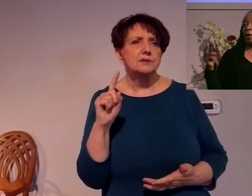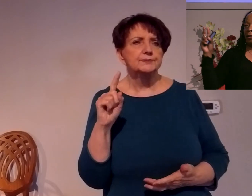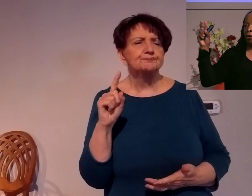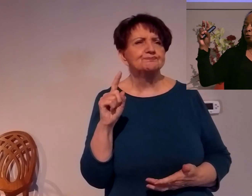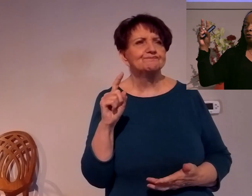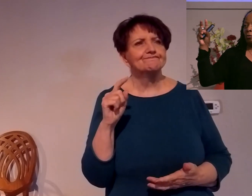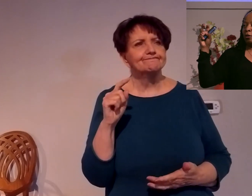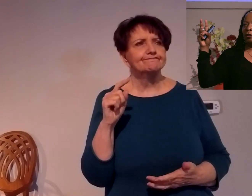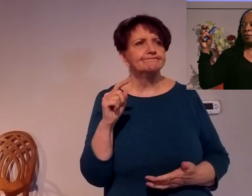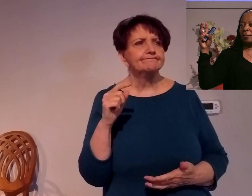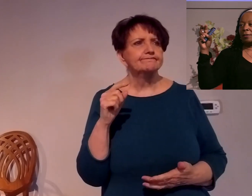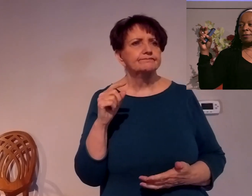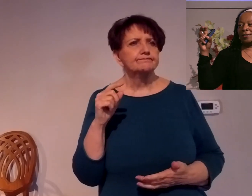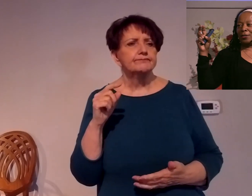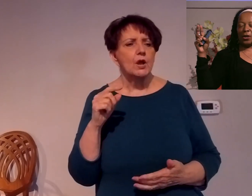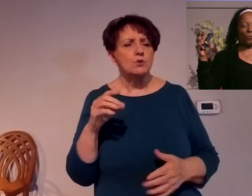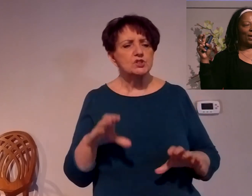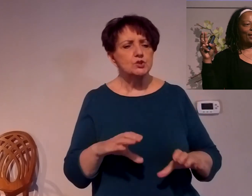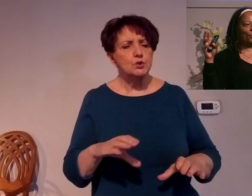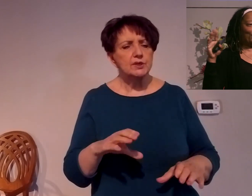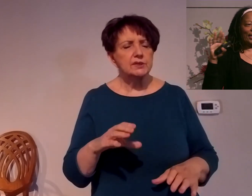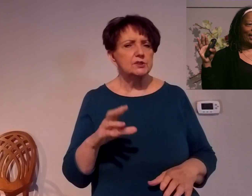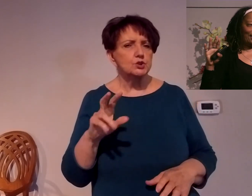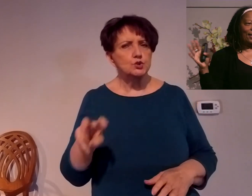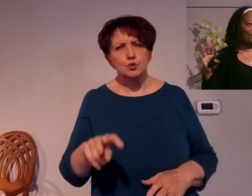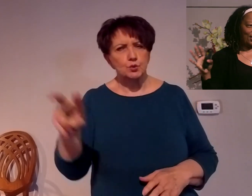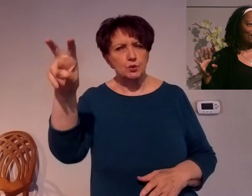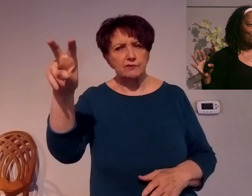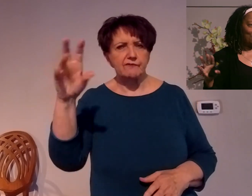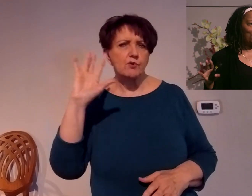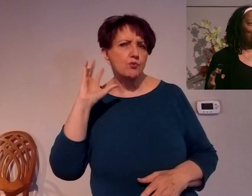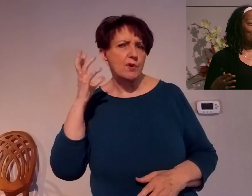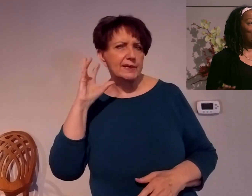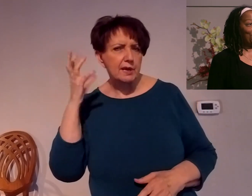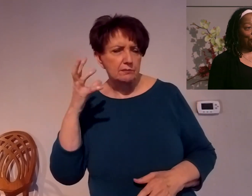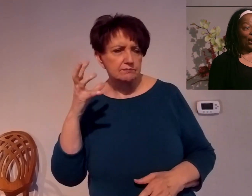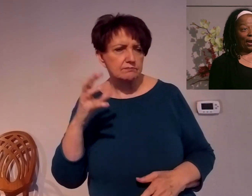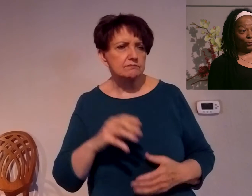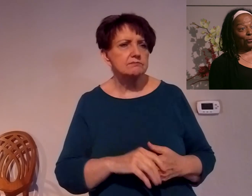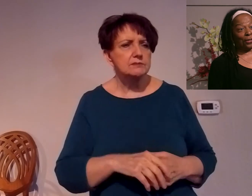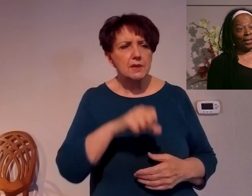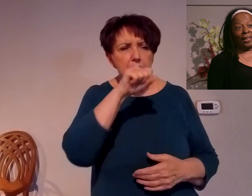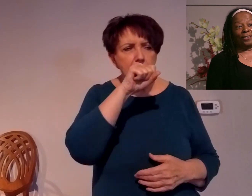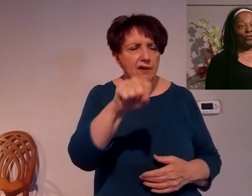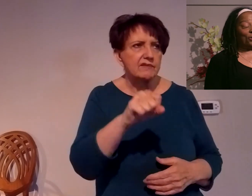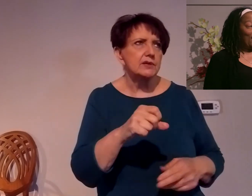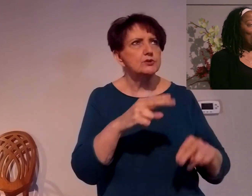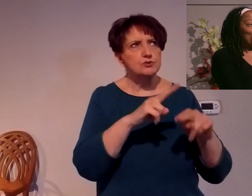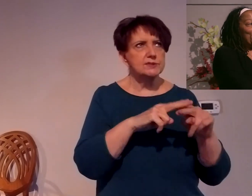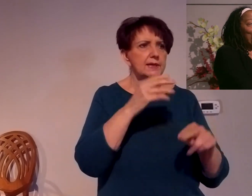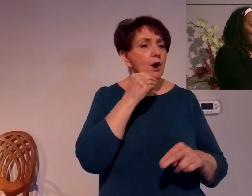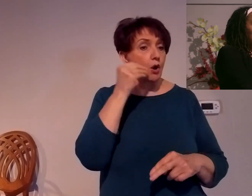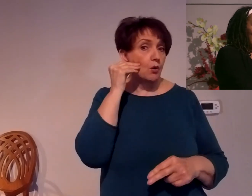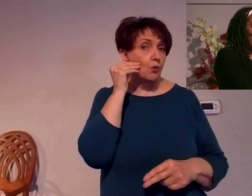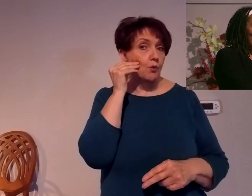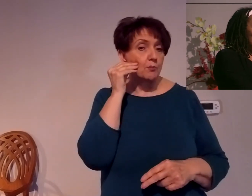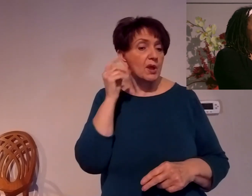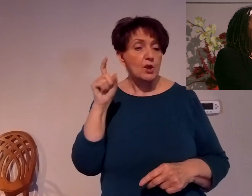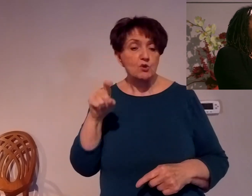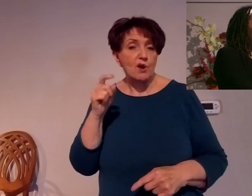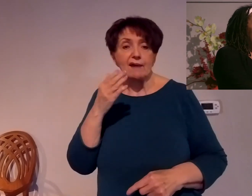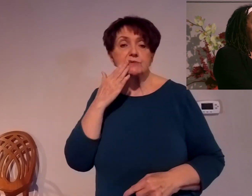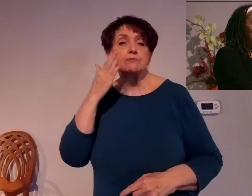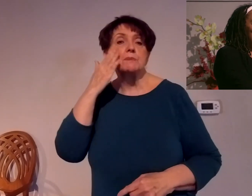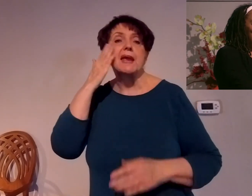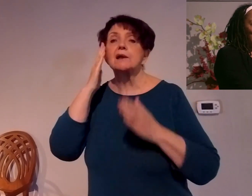doing a radio tour. You know, really, I love these because you sit at your house and you don't have to put on